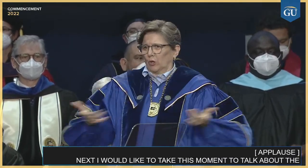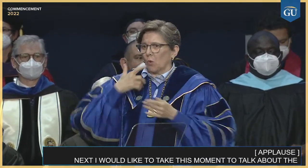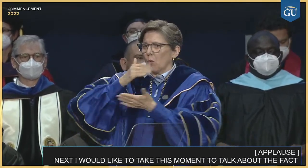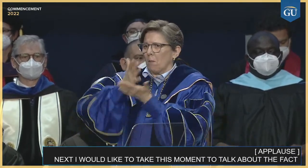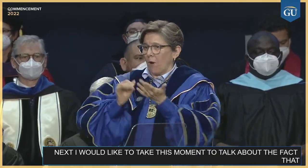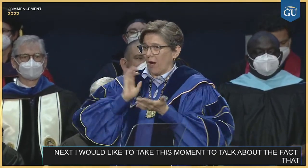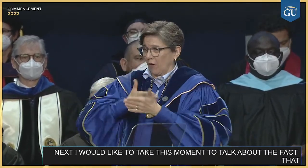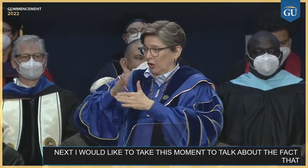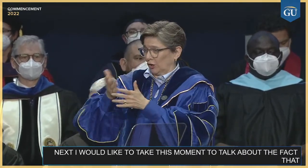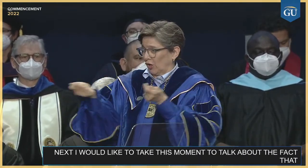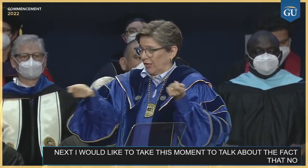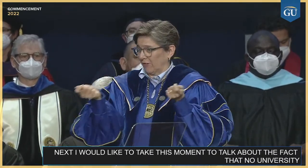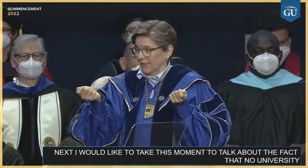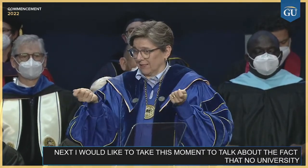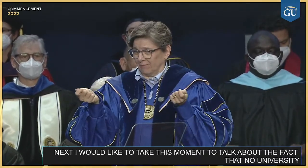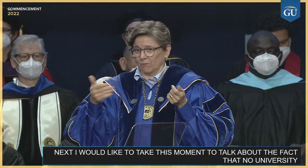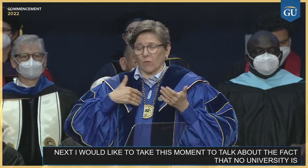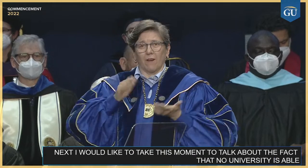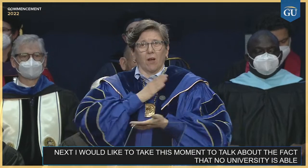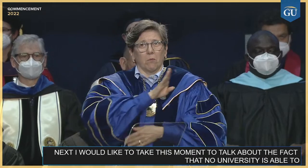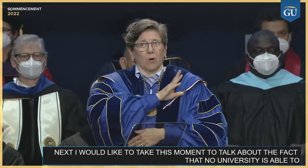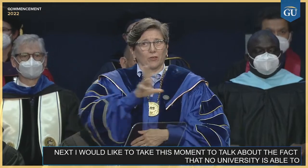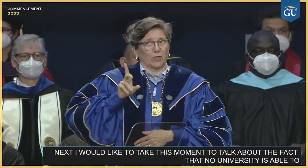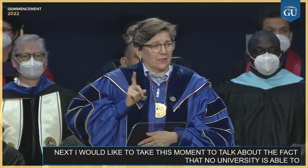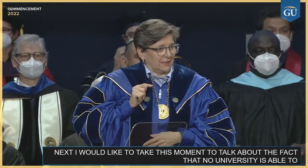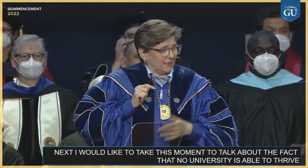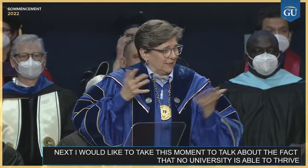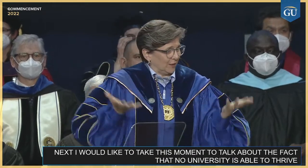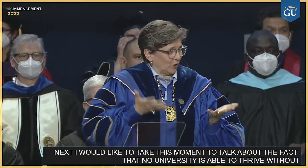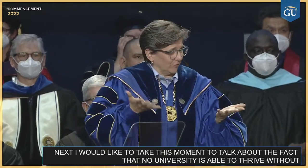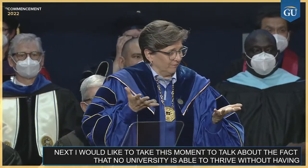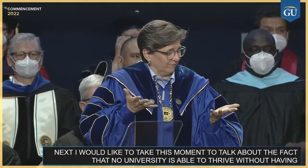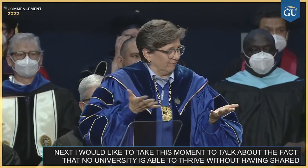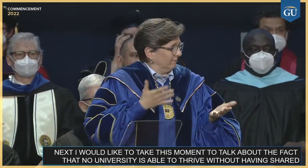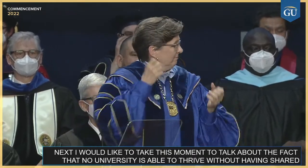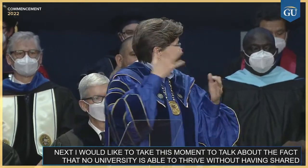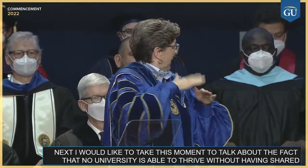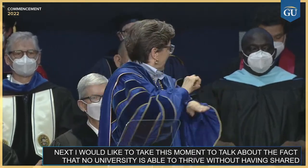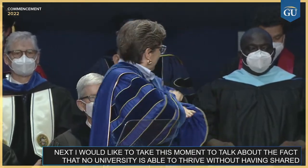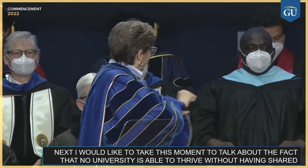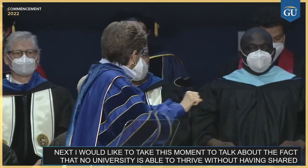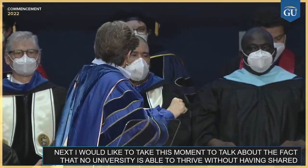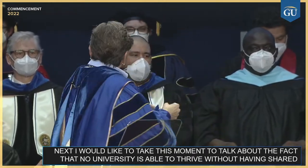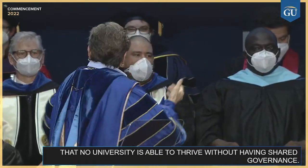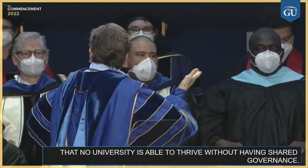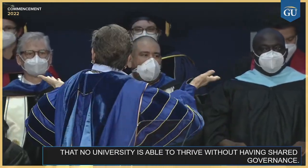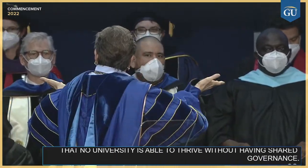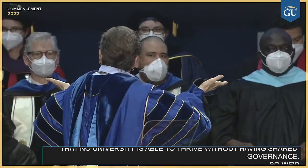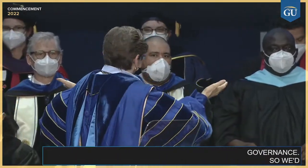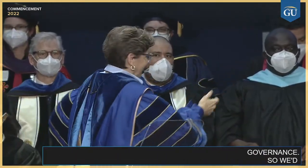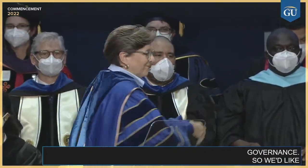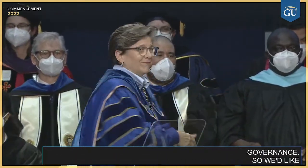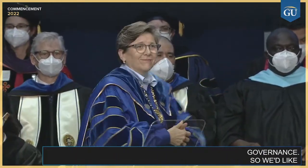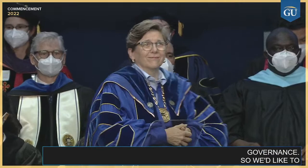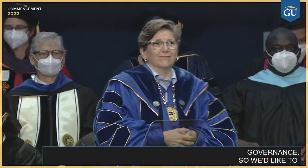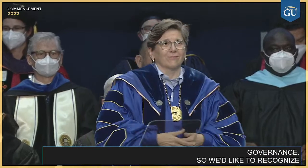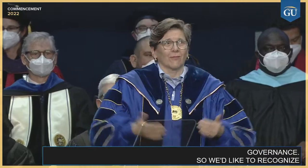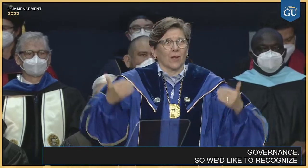having shared governance. So we'd like to recognize our shared governance groups, one being the Board of Trustees, and many members are